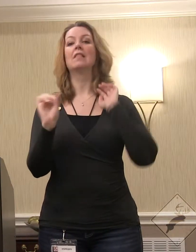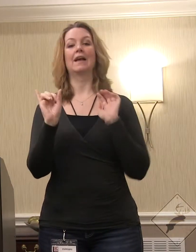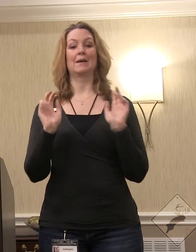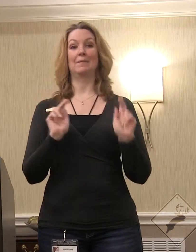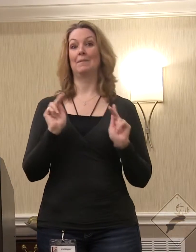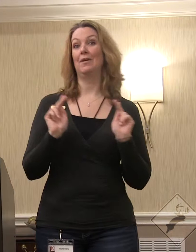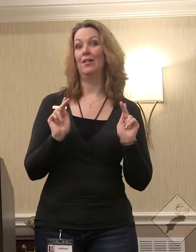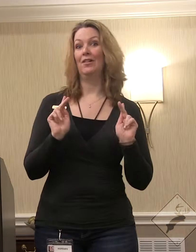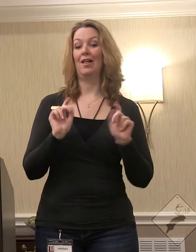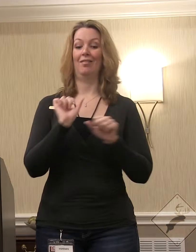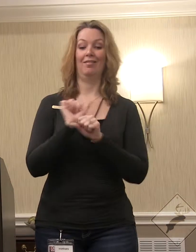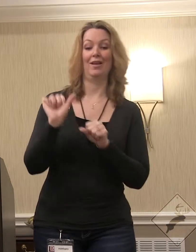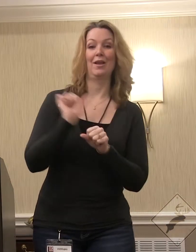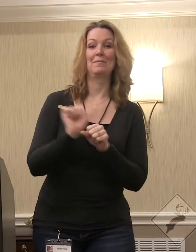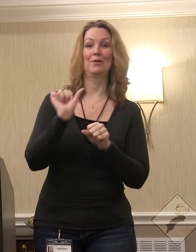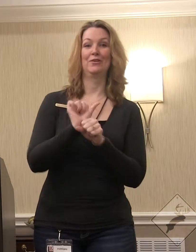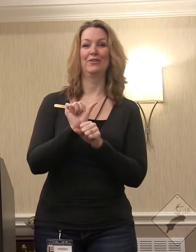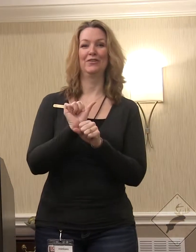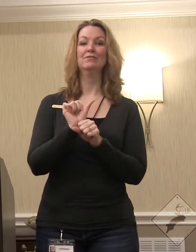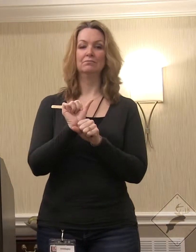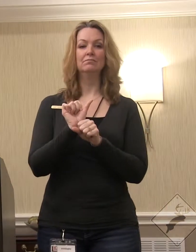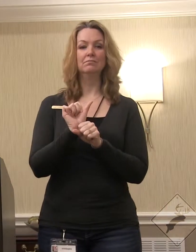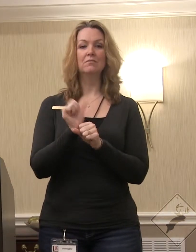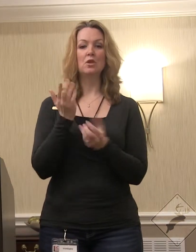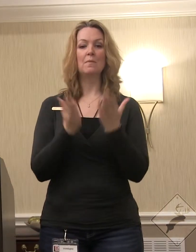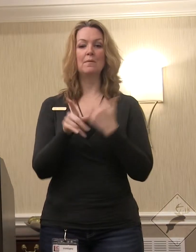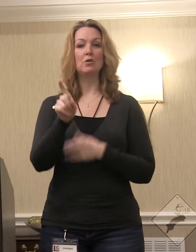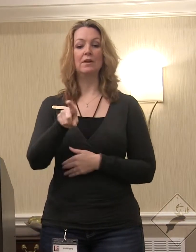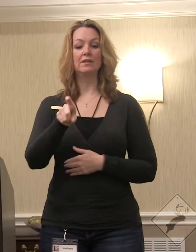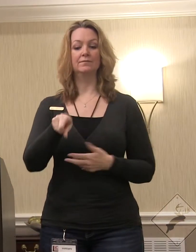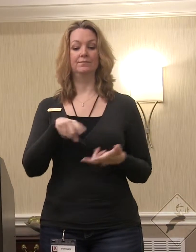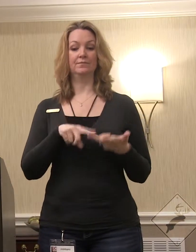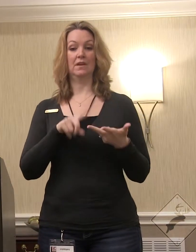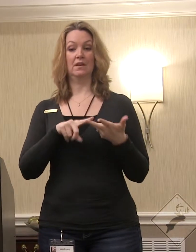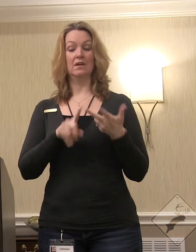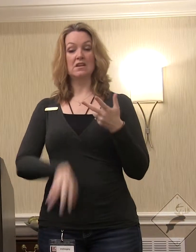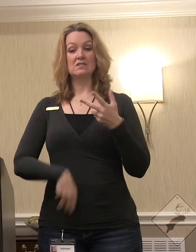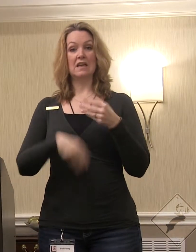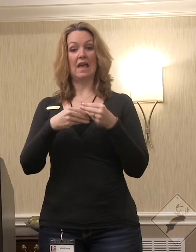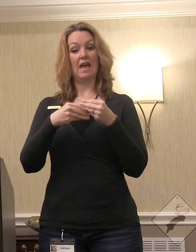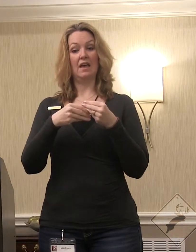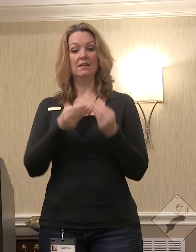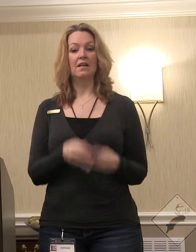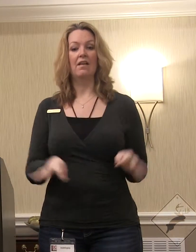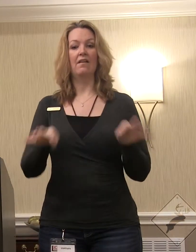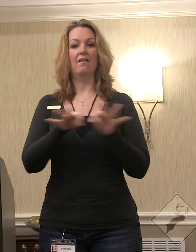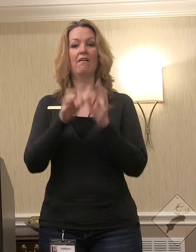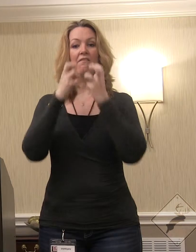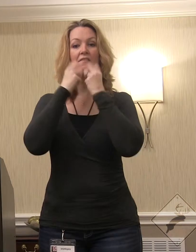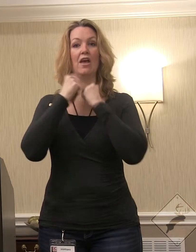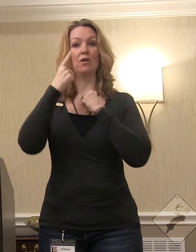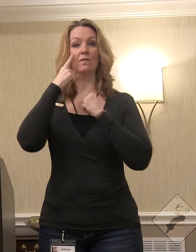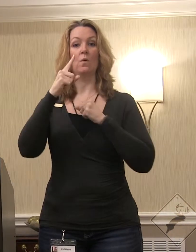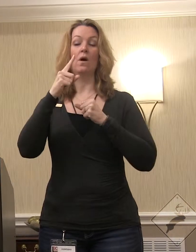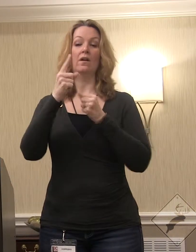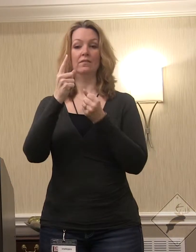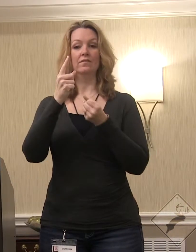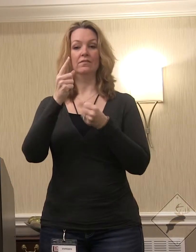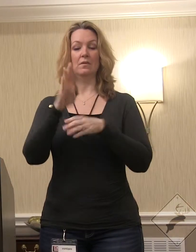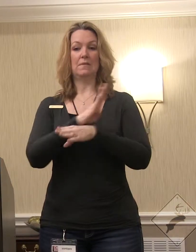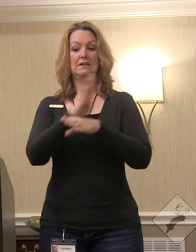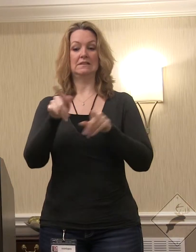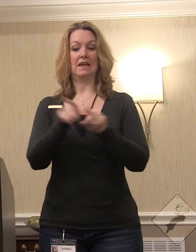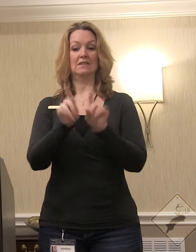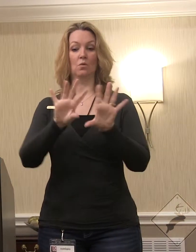people, labor, that you may be looking for. Does it add value to the organization as a whole? Are you